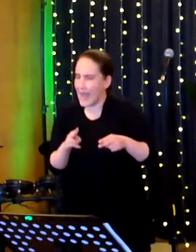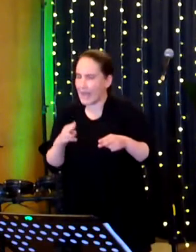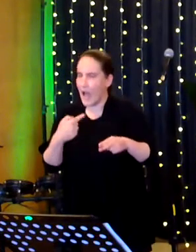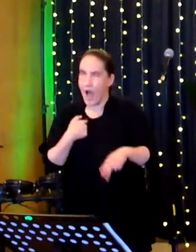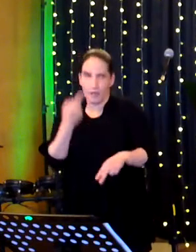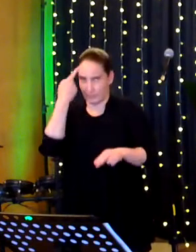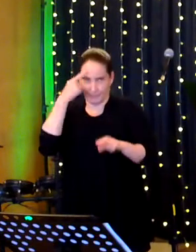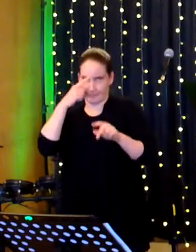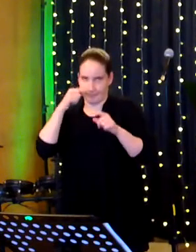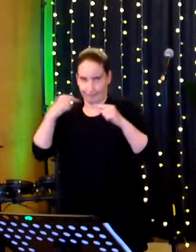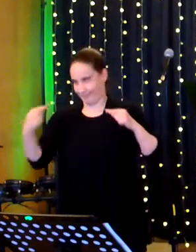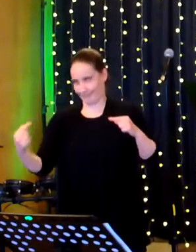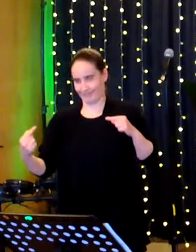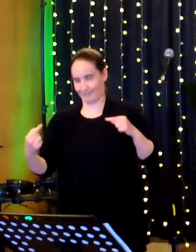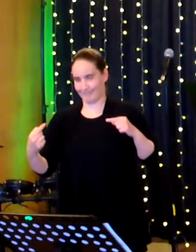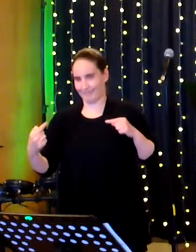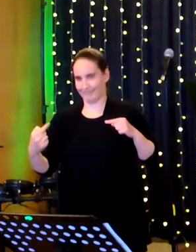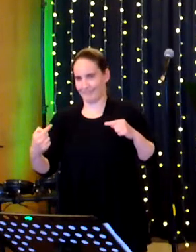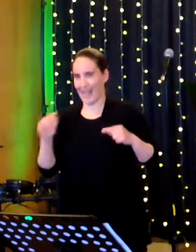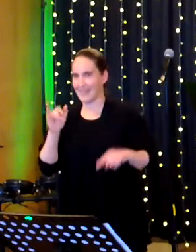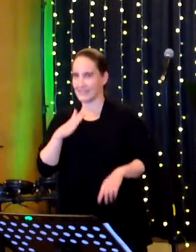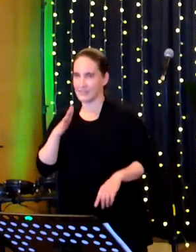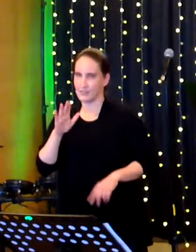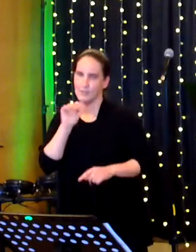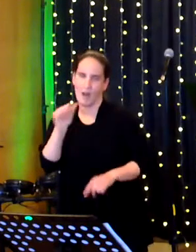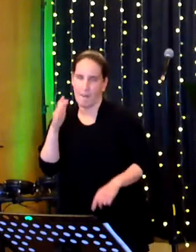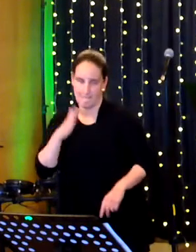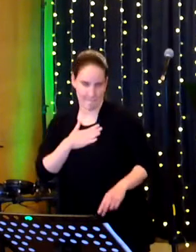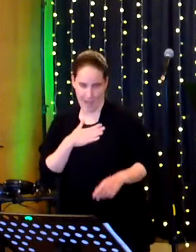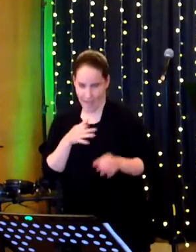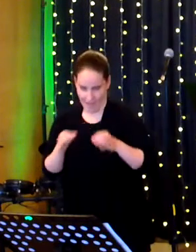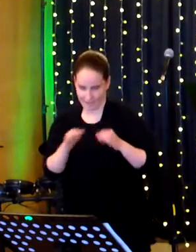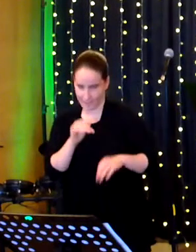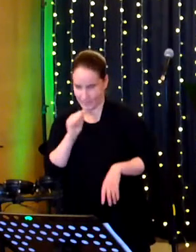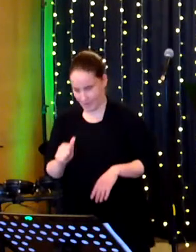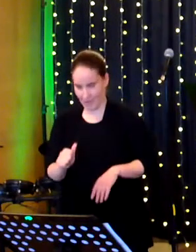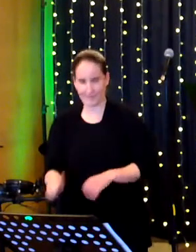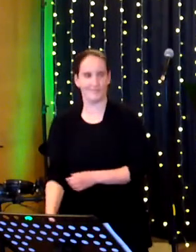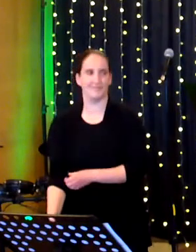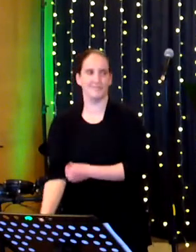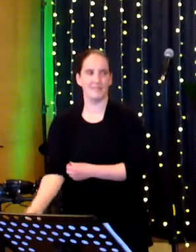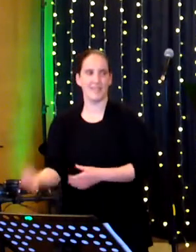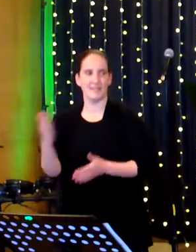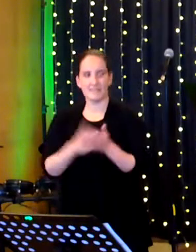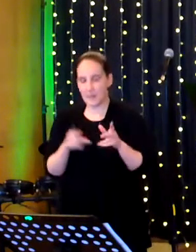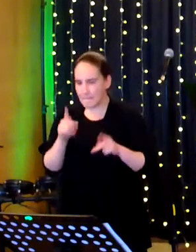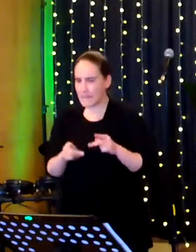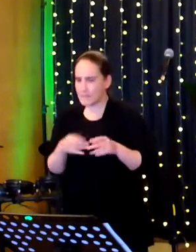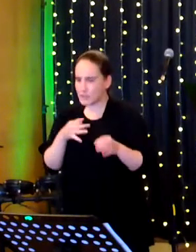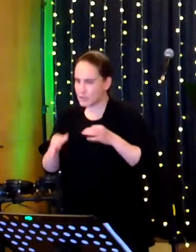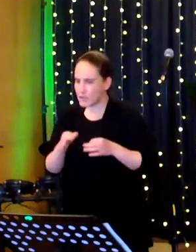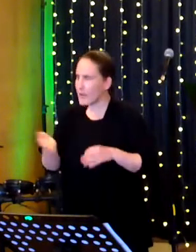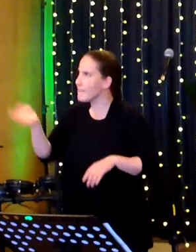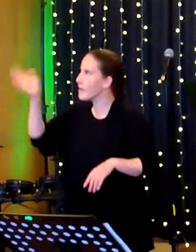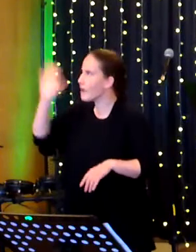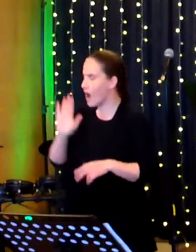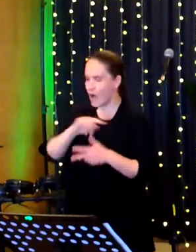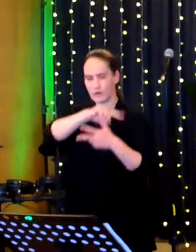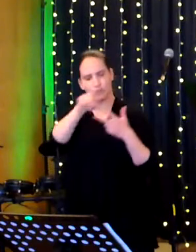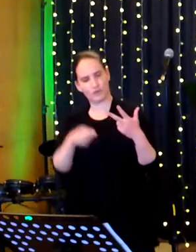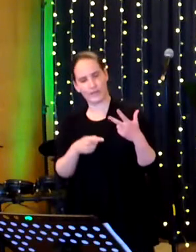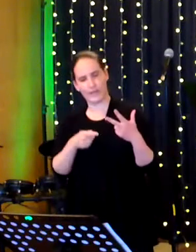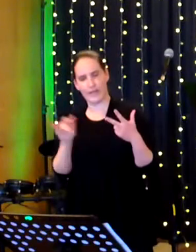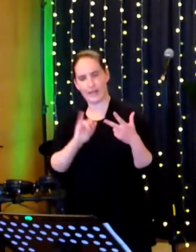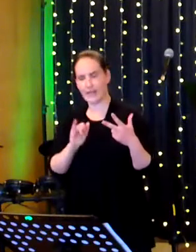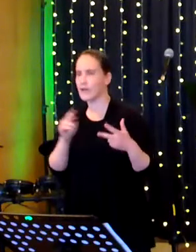okay? God's not an egg. That's not how we talk about the Trinity, okay? And some people will say, God is like the element H2O, right? It